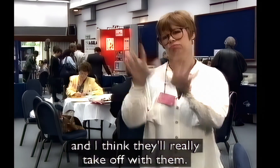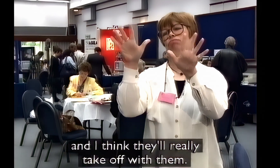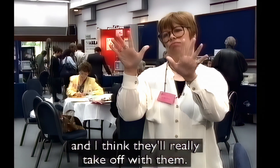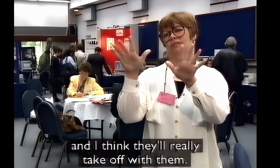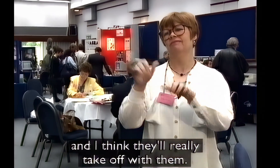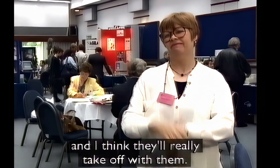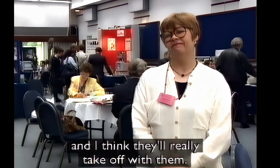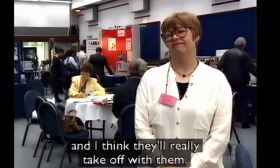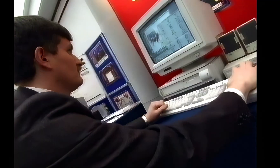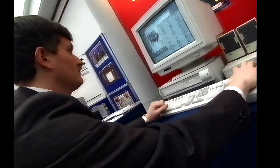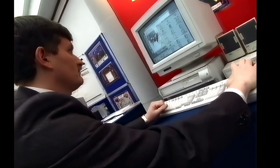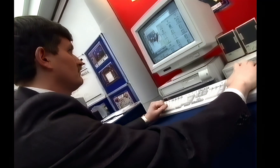them.